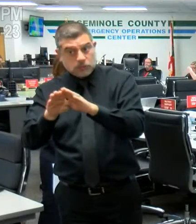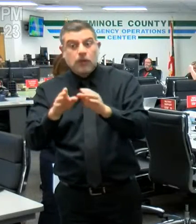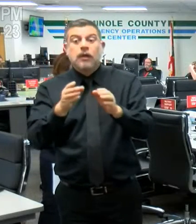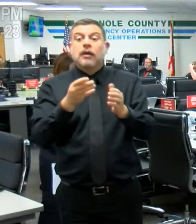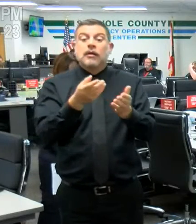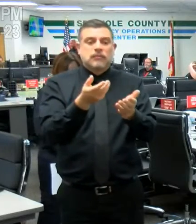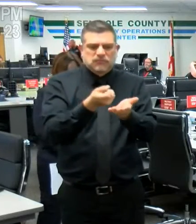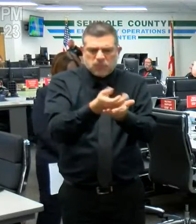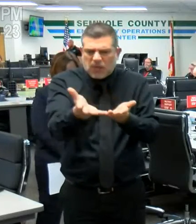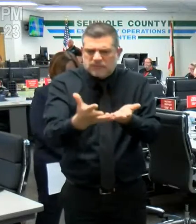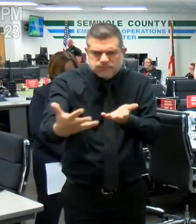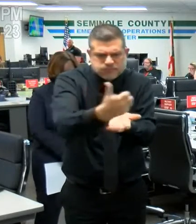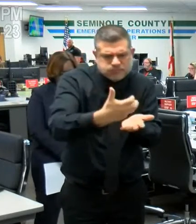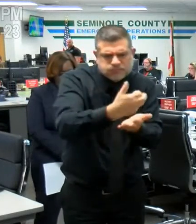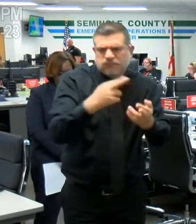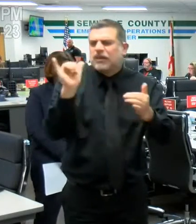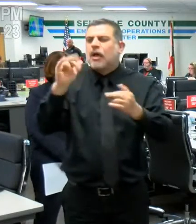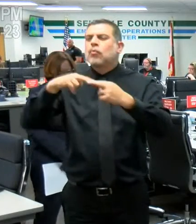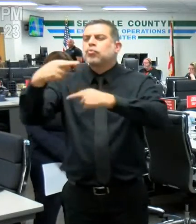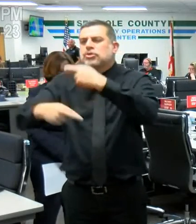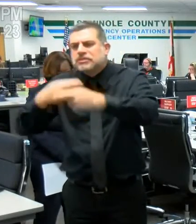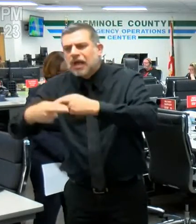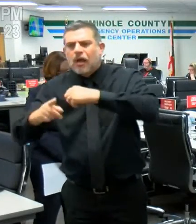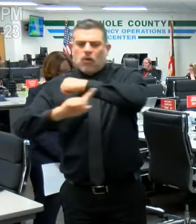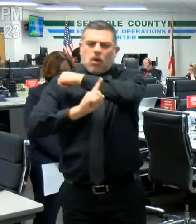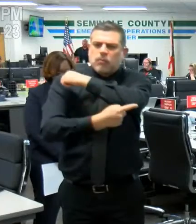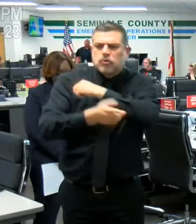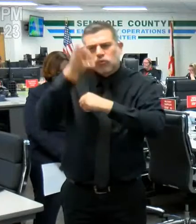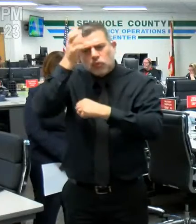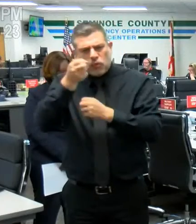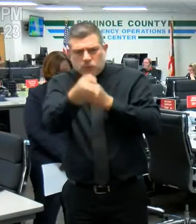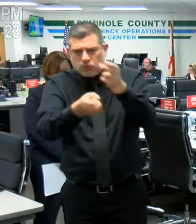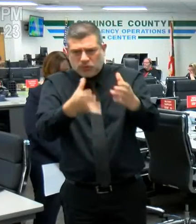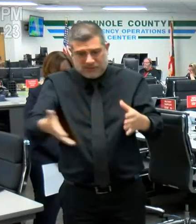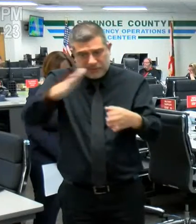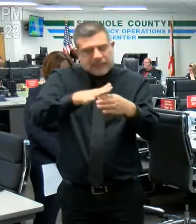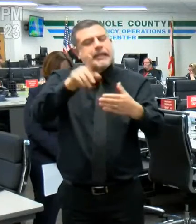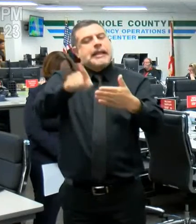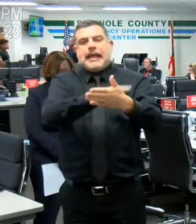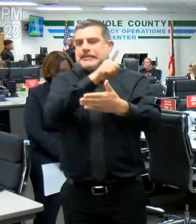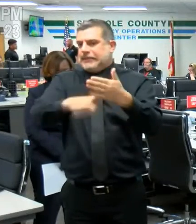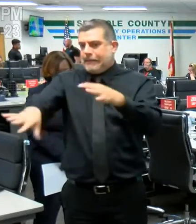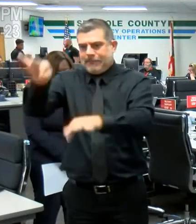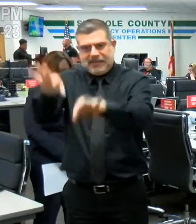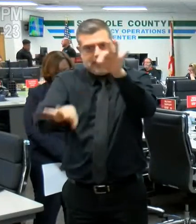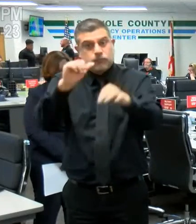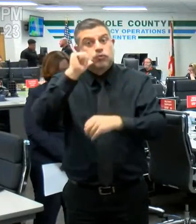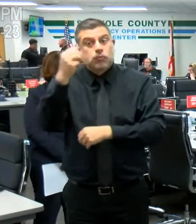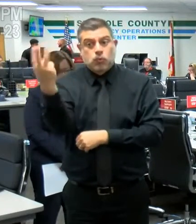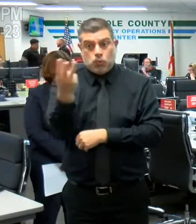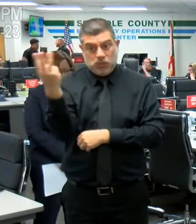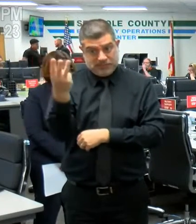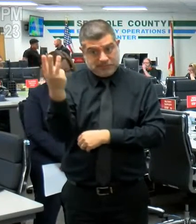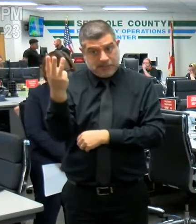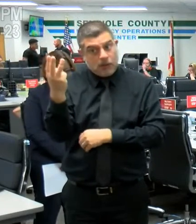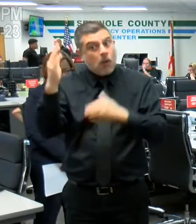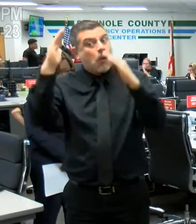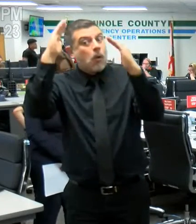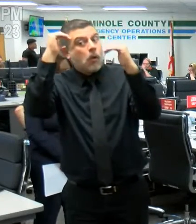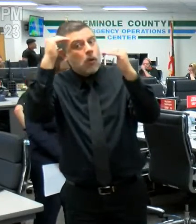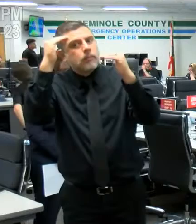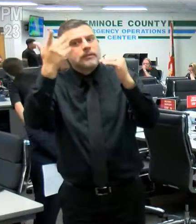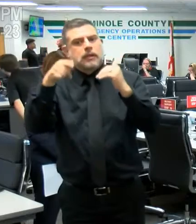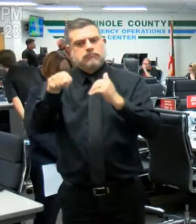including recycling and yard waste. Those will be canceled for Wednesday, and all operations are expected to resume Thursday with